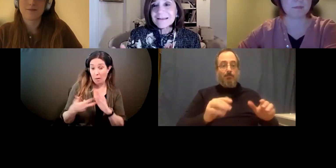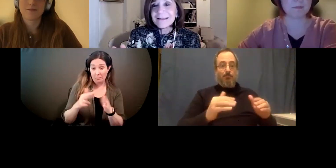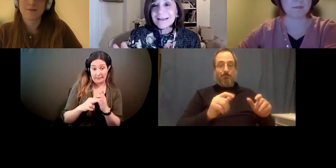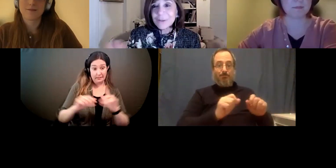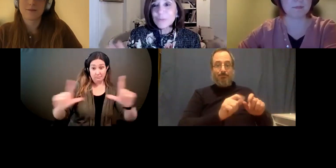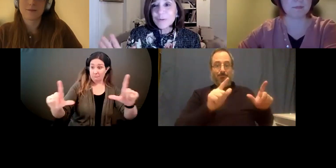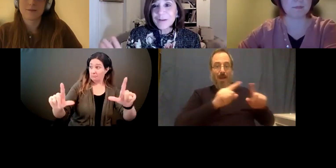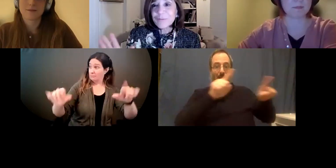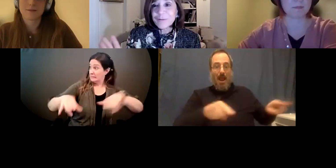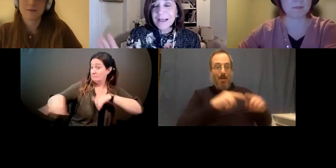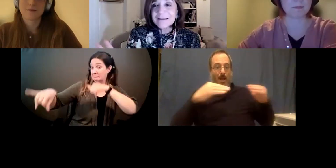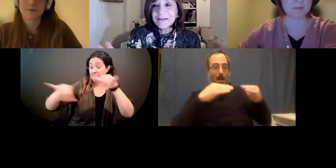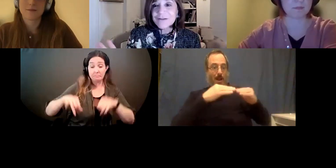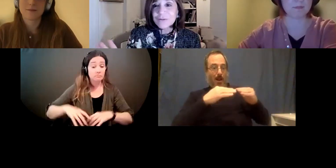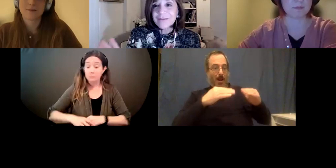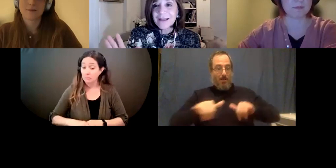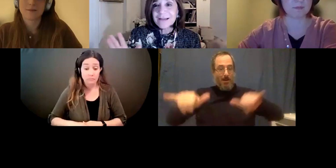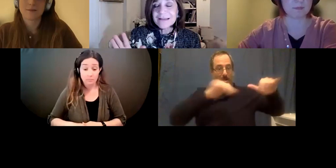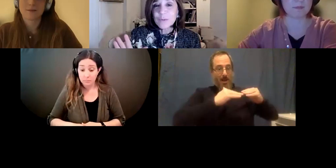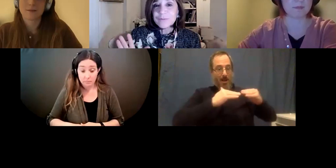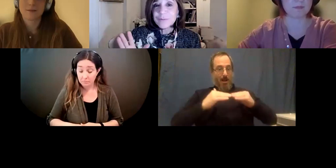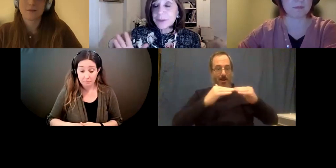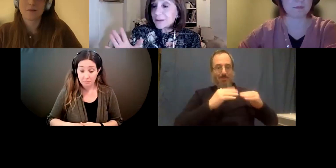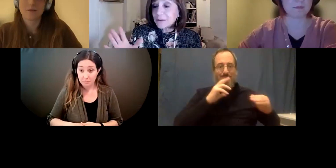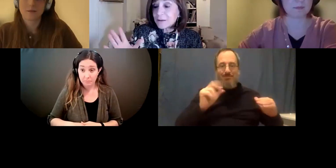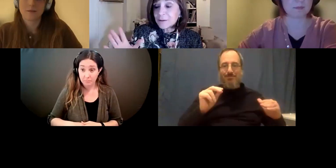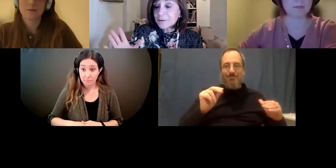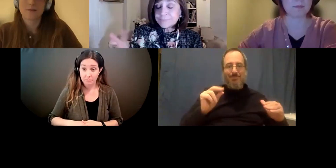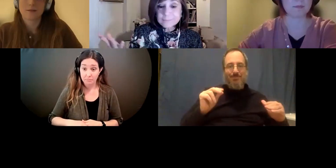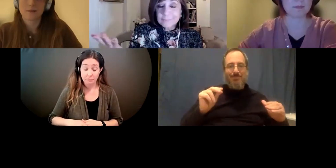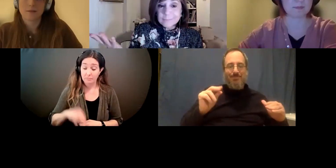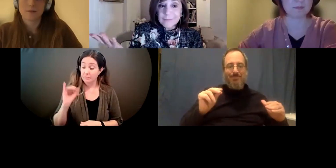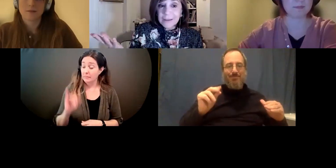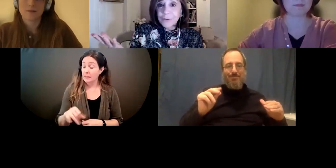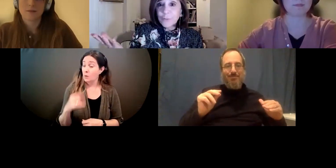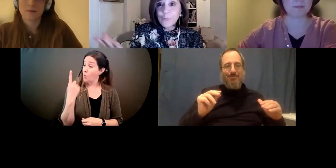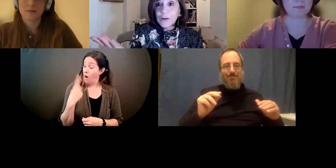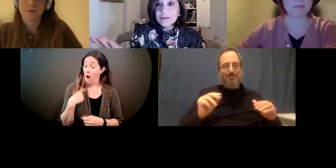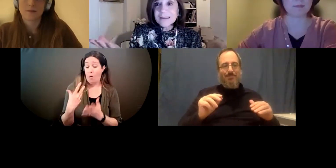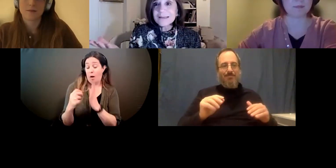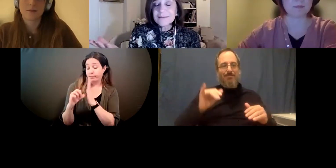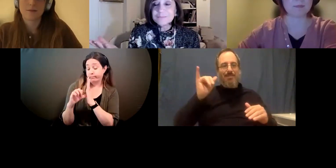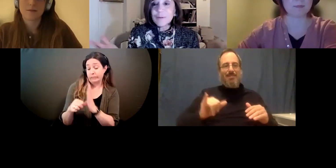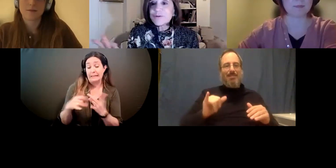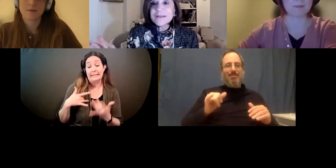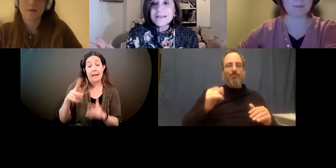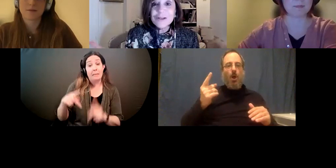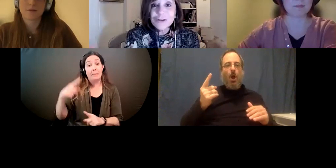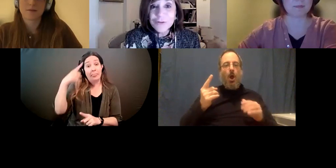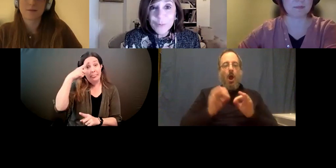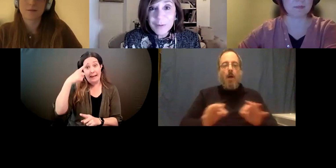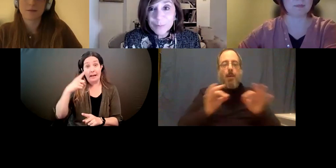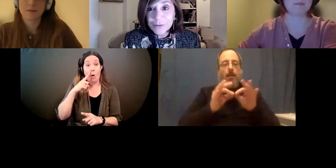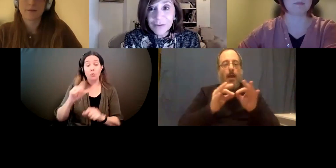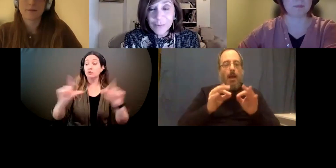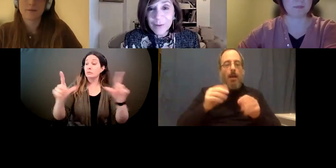it's equal with everything else on a screen. That is one of the big, you know, false